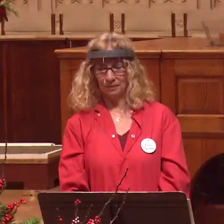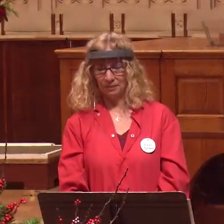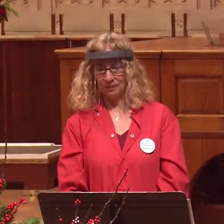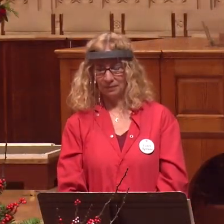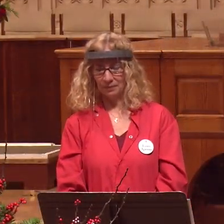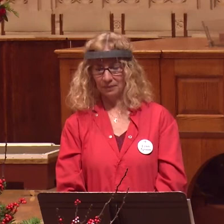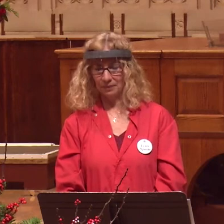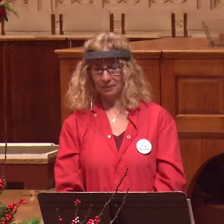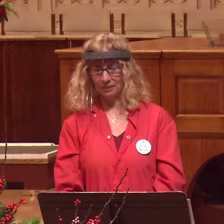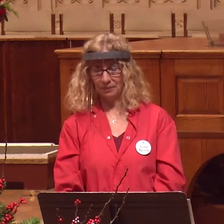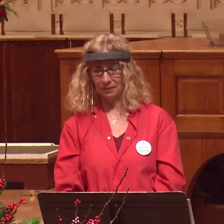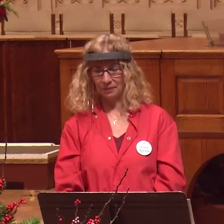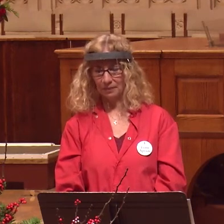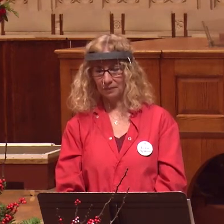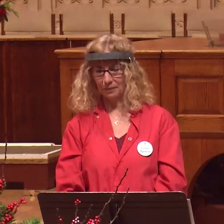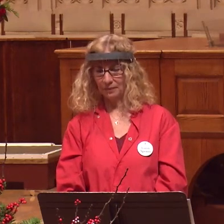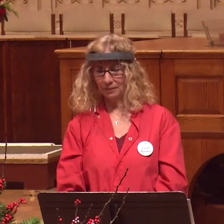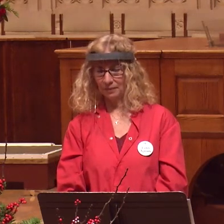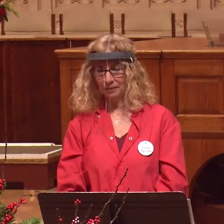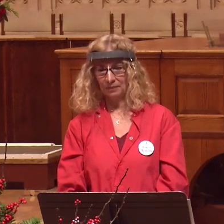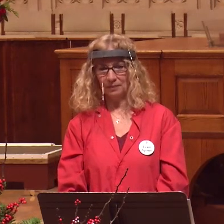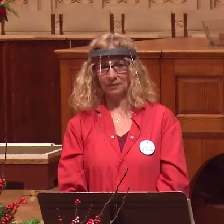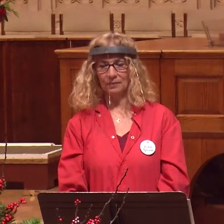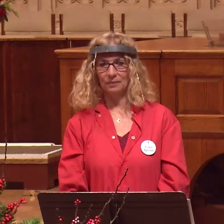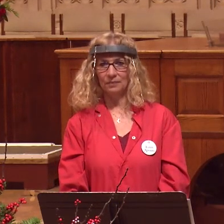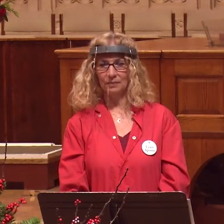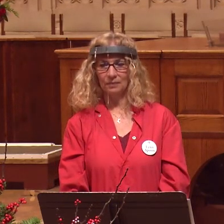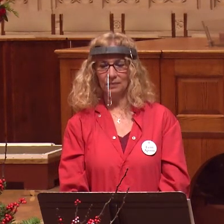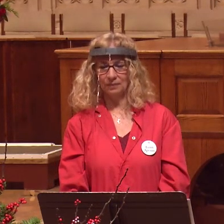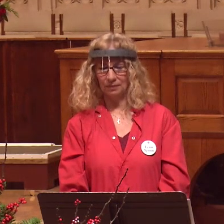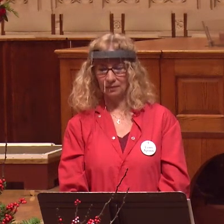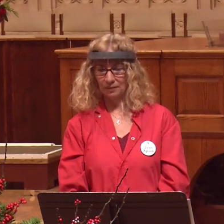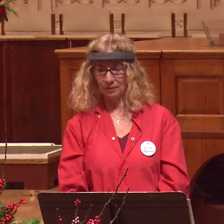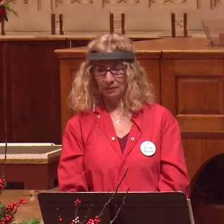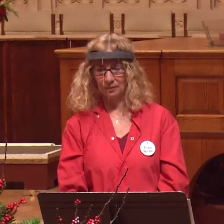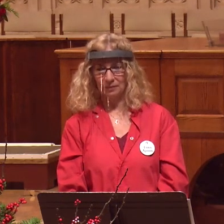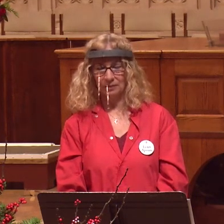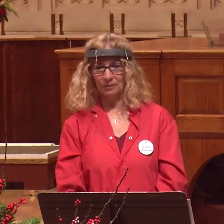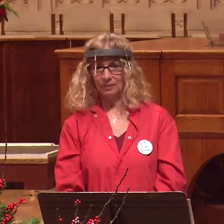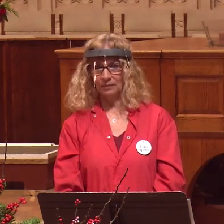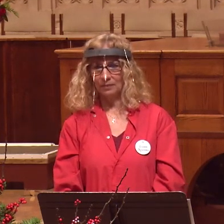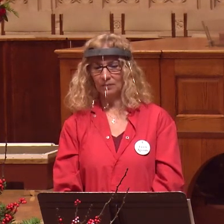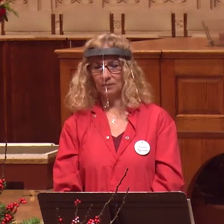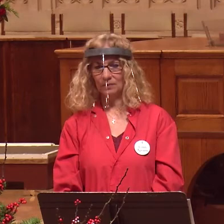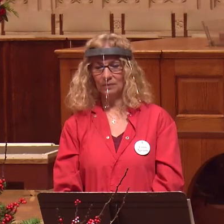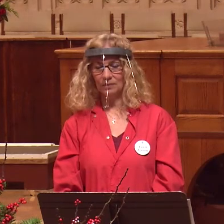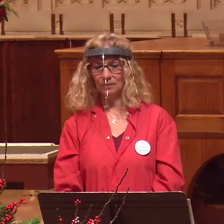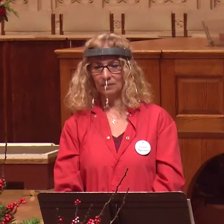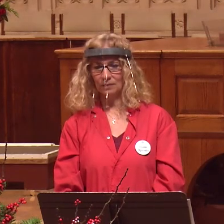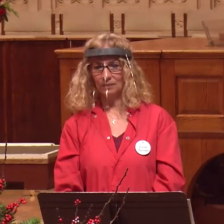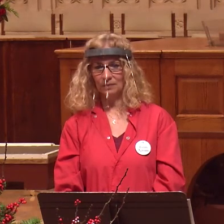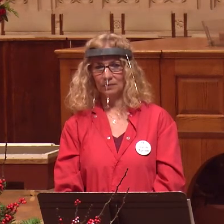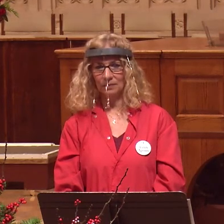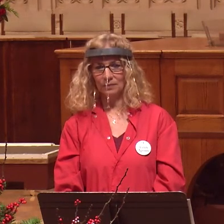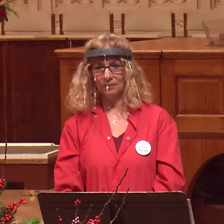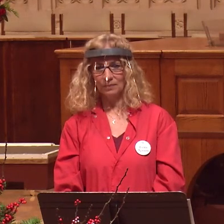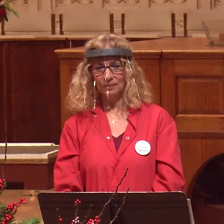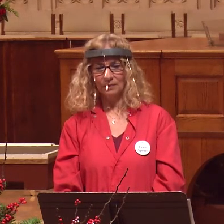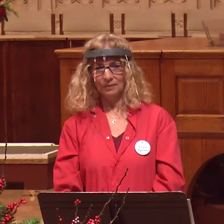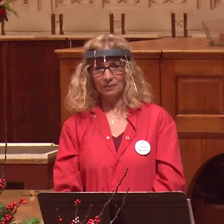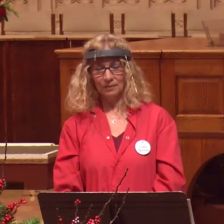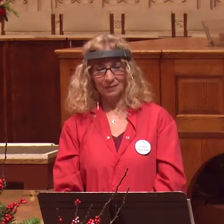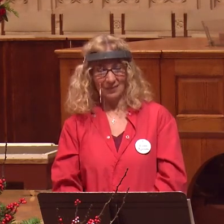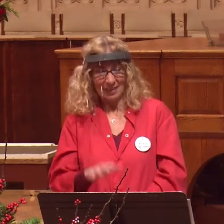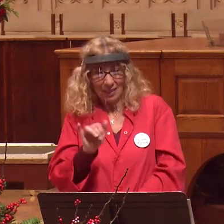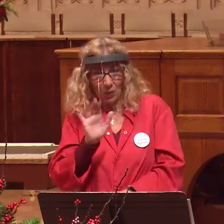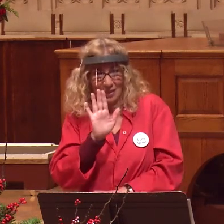de David, los pastores fueron a buscar al niño y fueron a buscar al Dios encarnado. It was